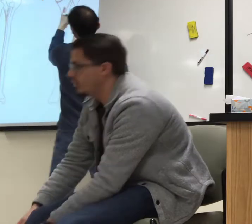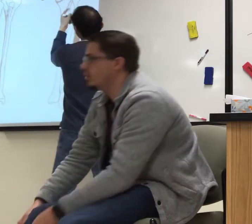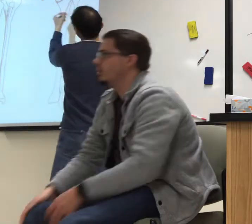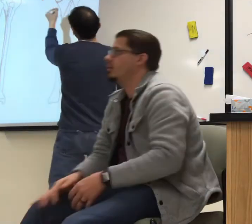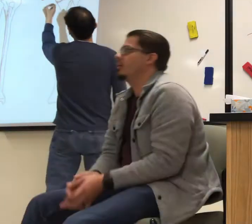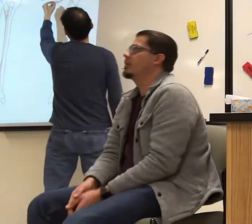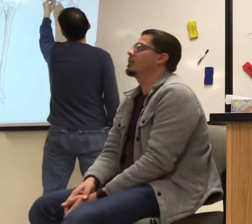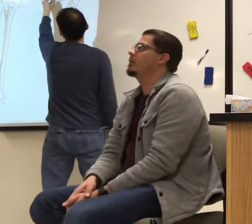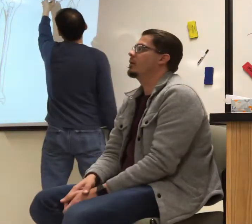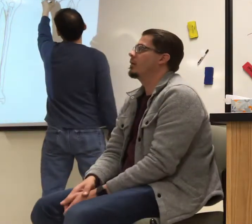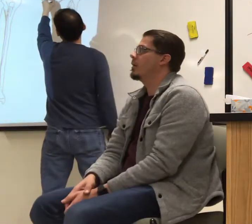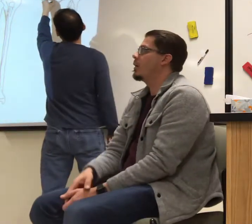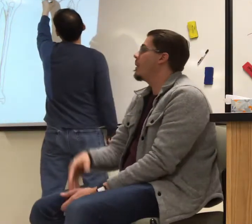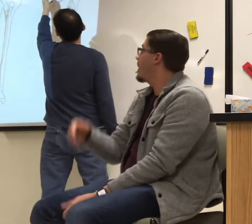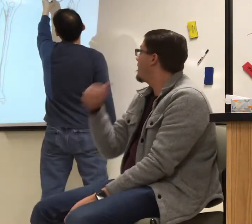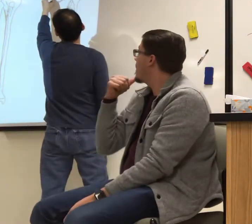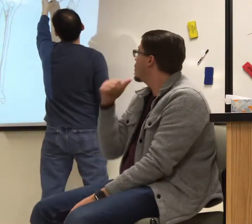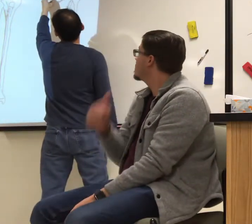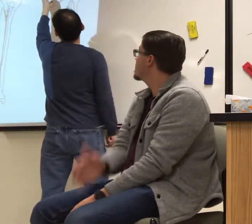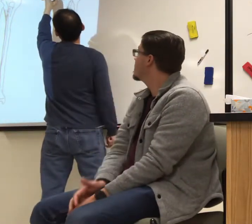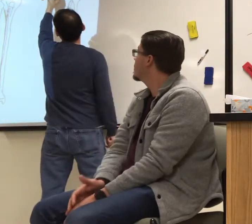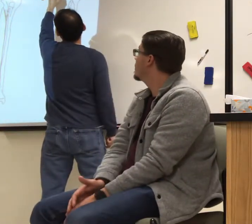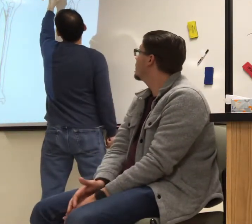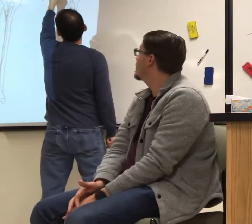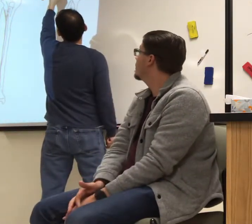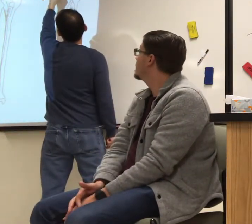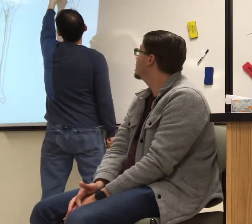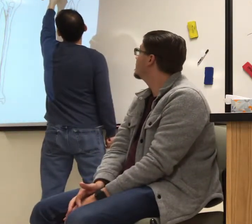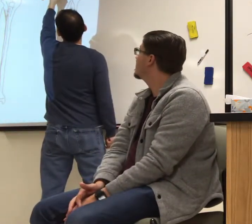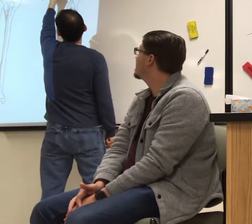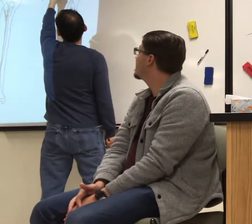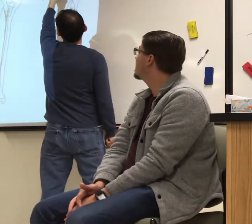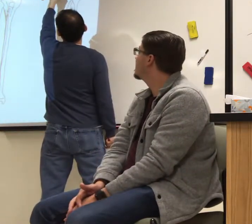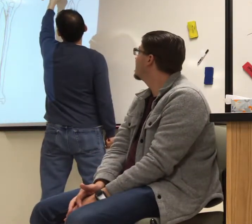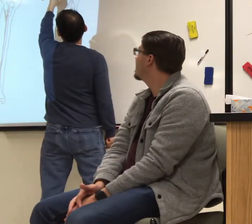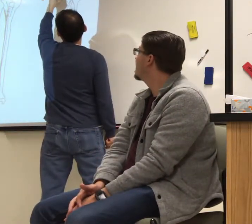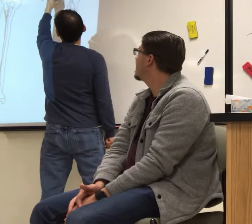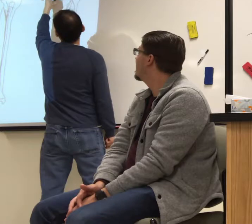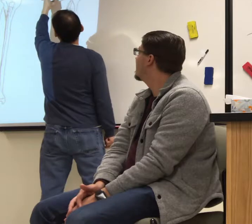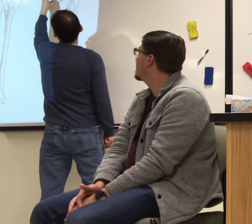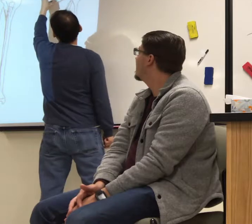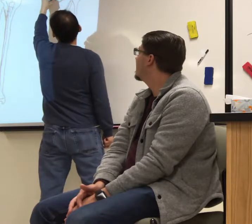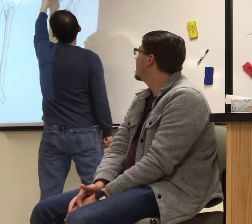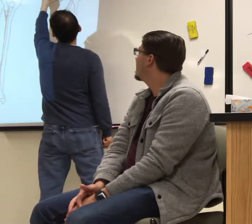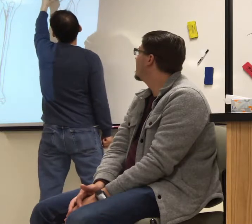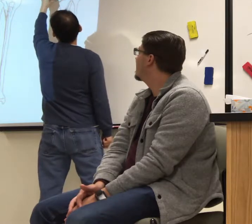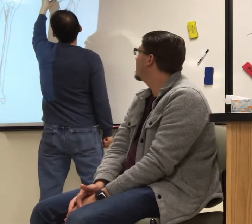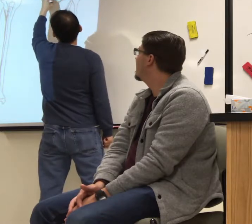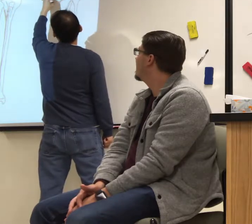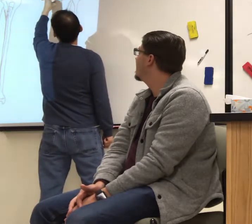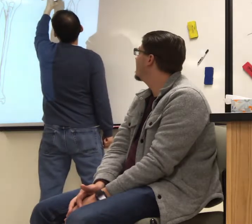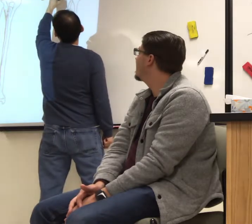So posteriorly, I'm going to go pretty much all of this.